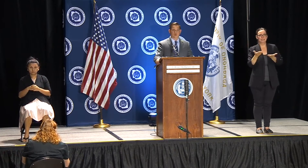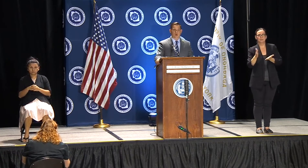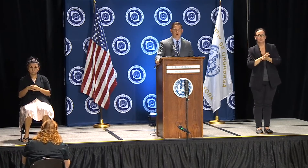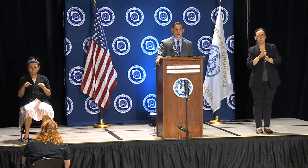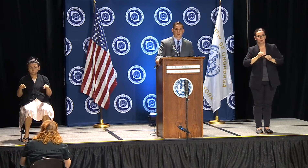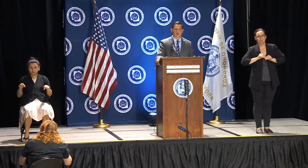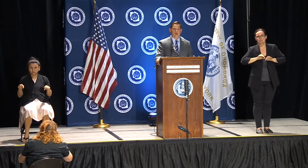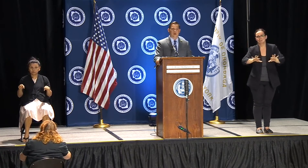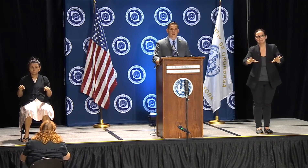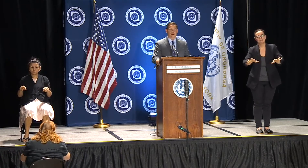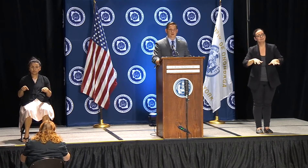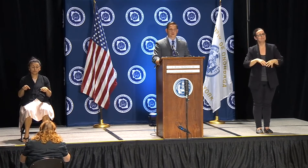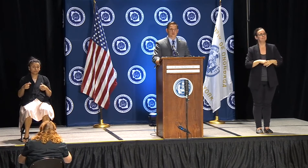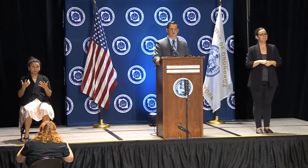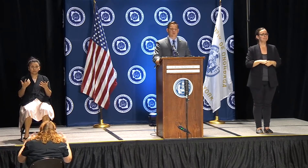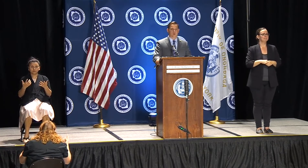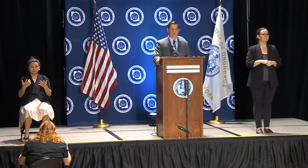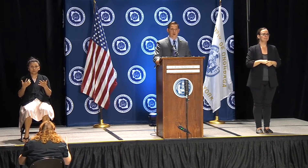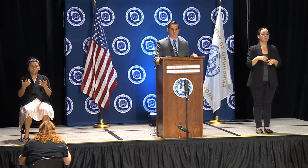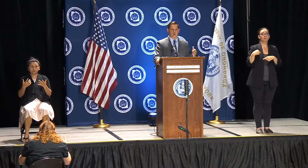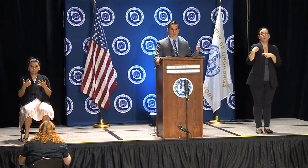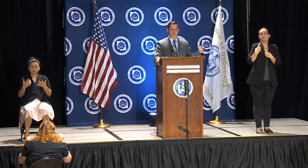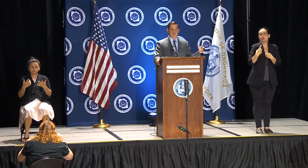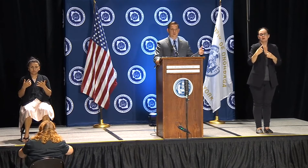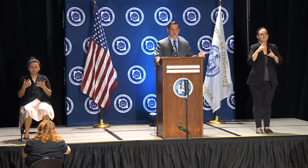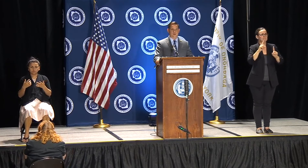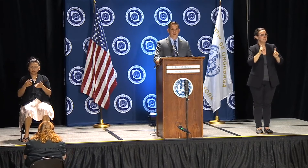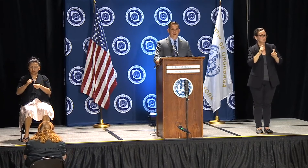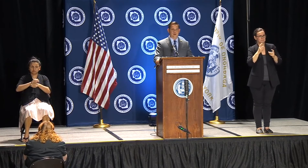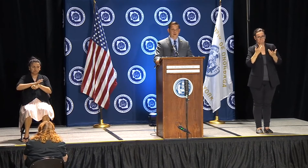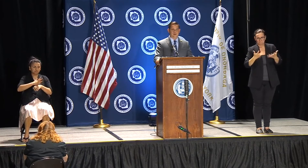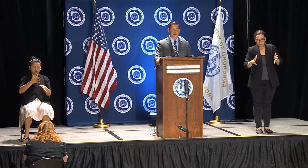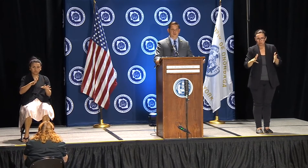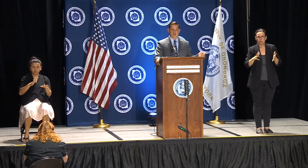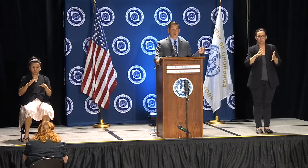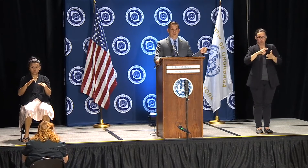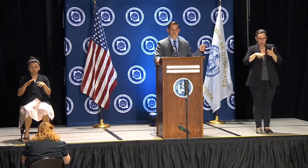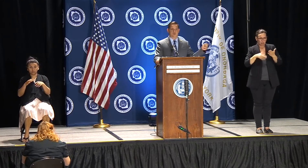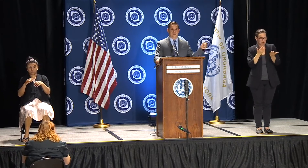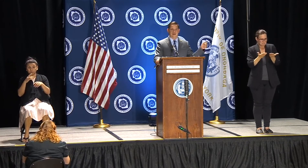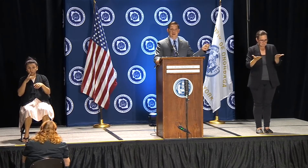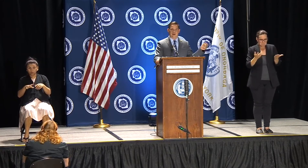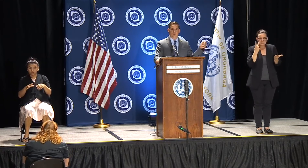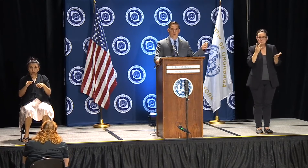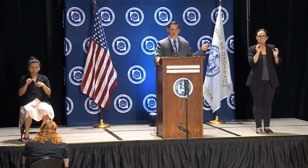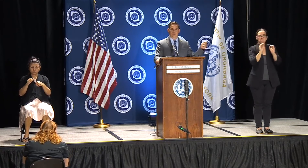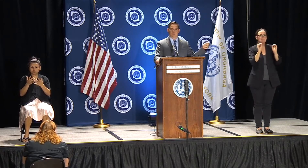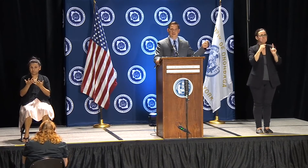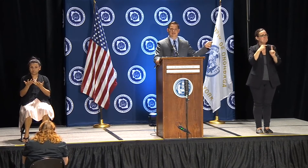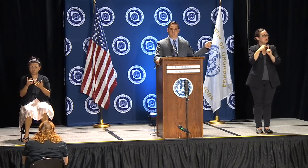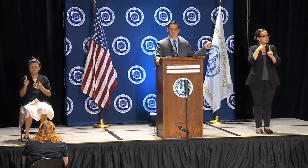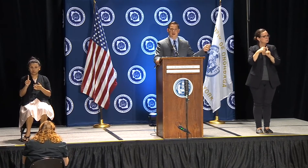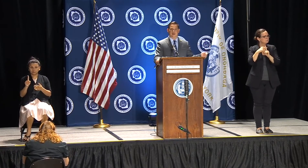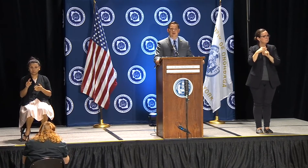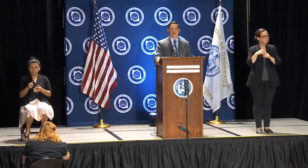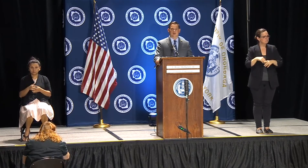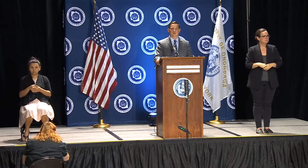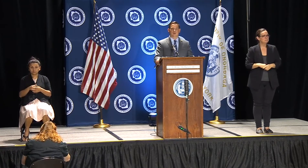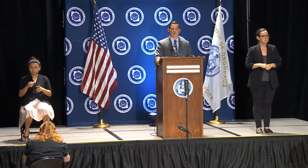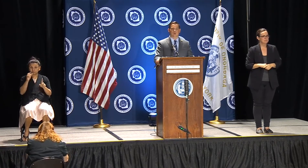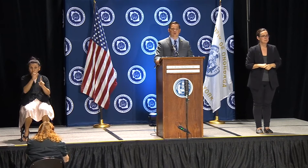think overall, the program's worked, and it especially works if we find that one or two